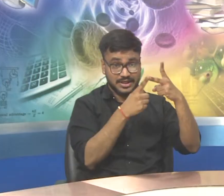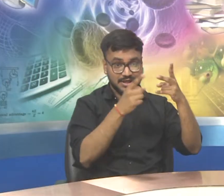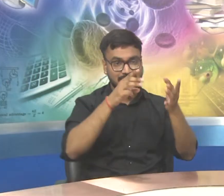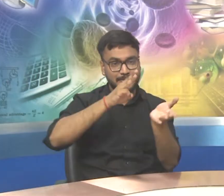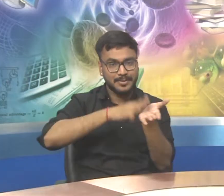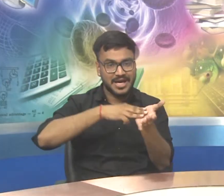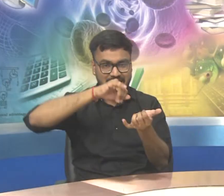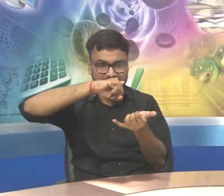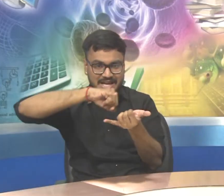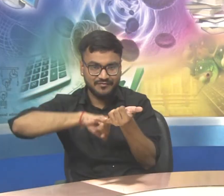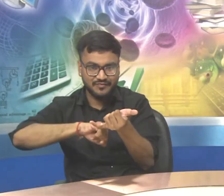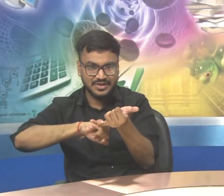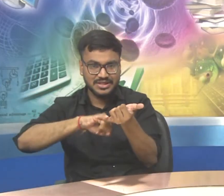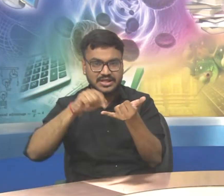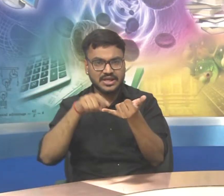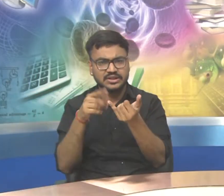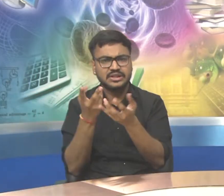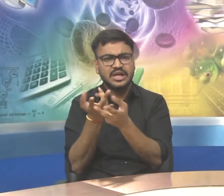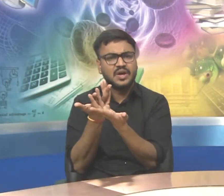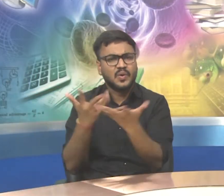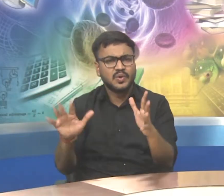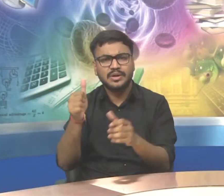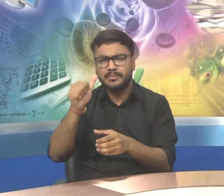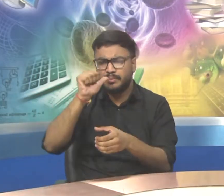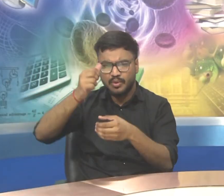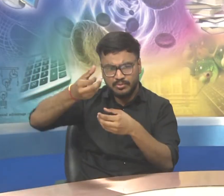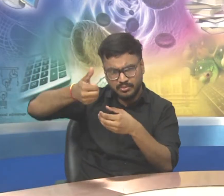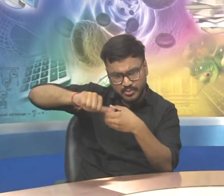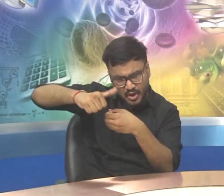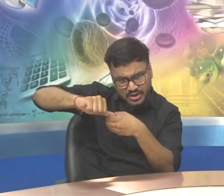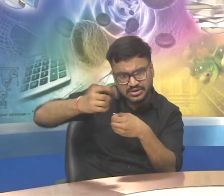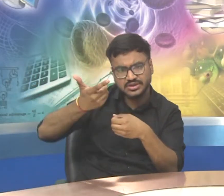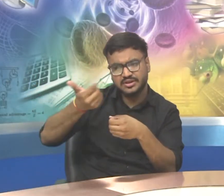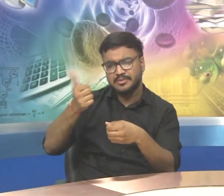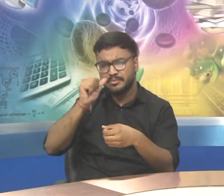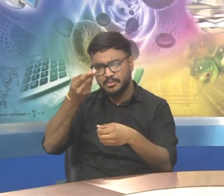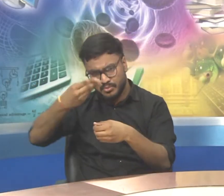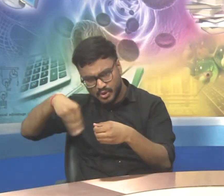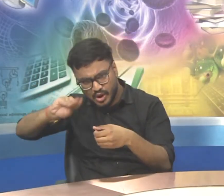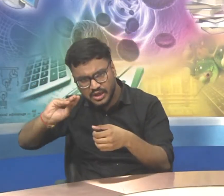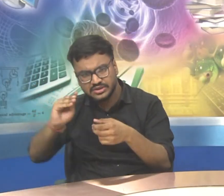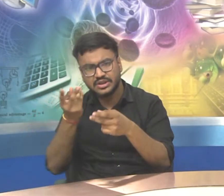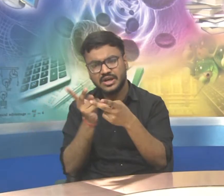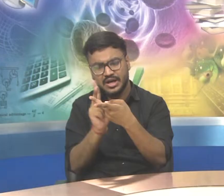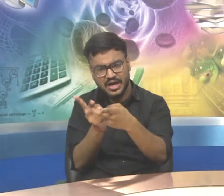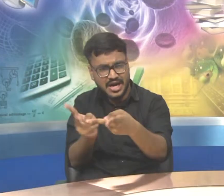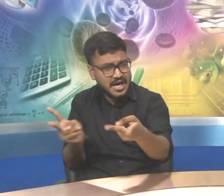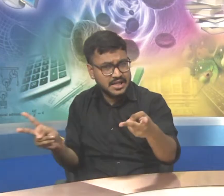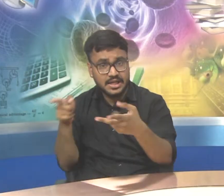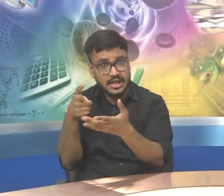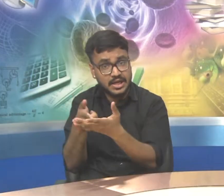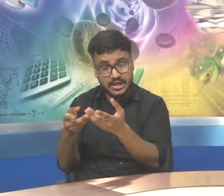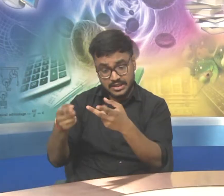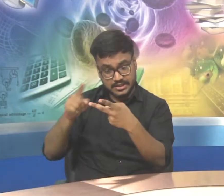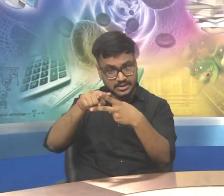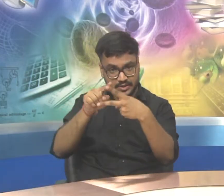like sugar or salt, and mass of solution is solute plus solvent.